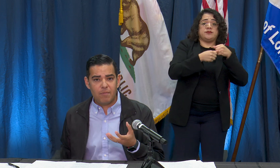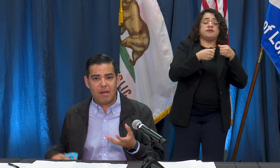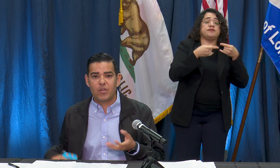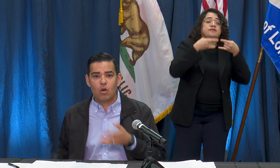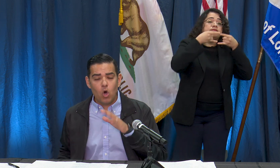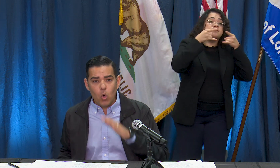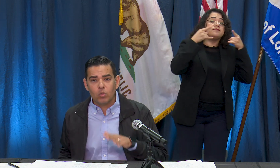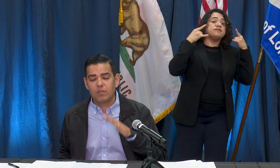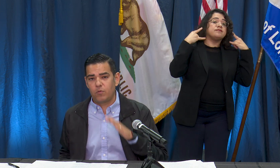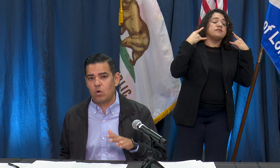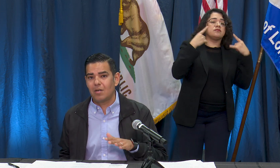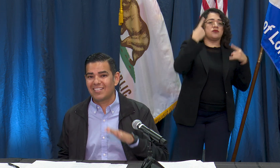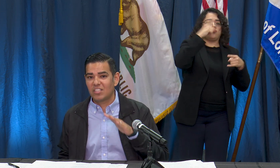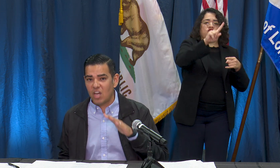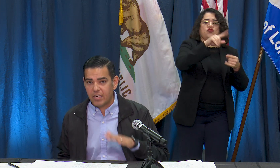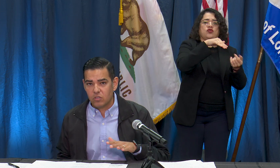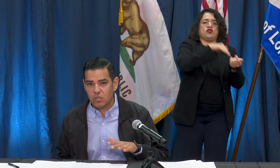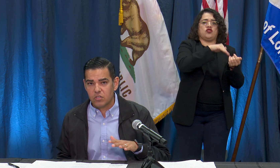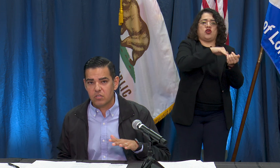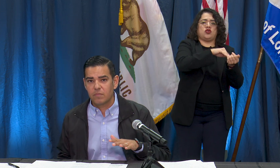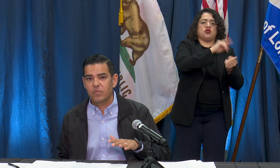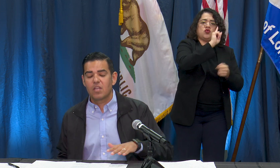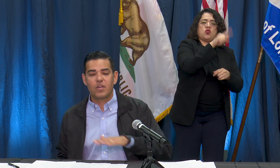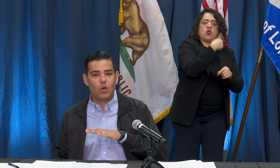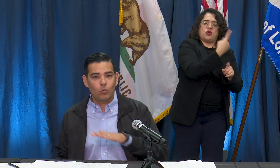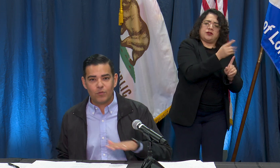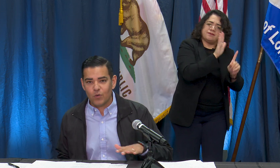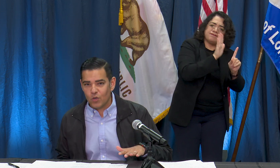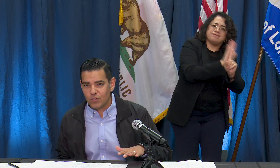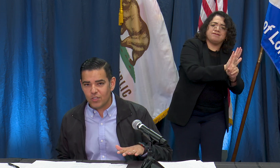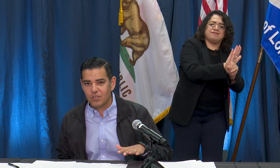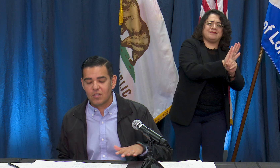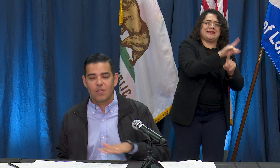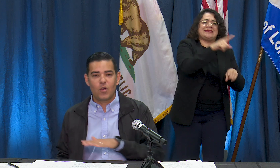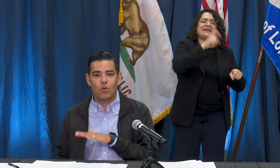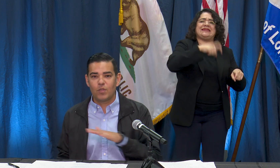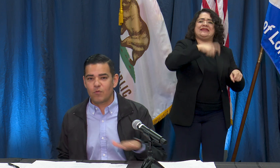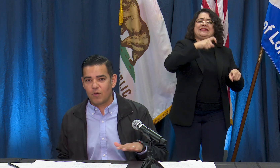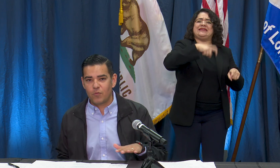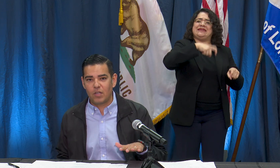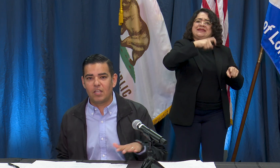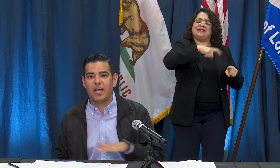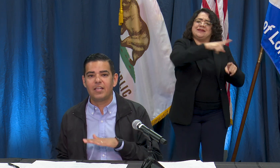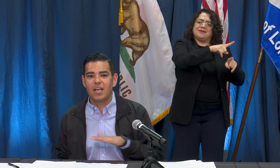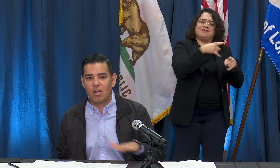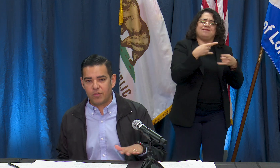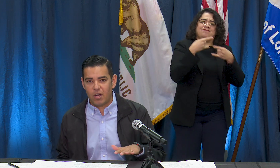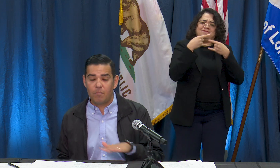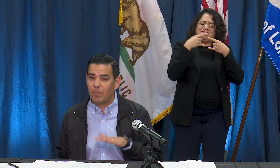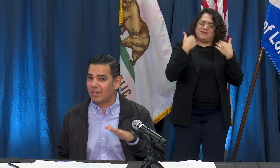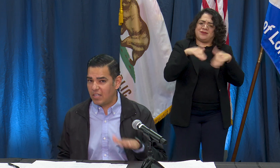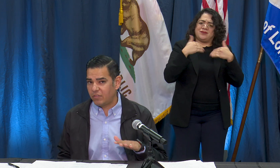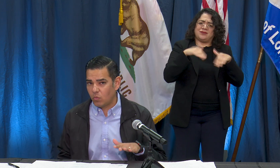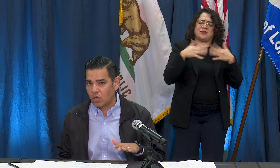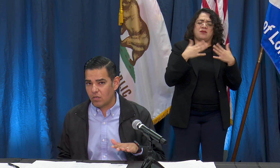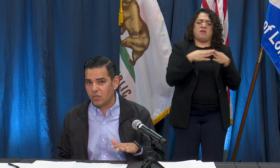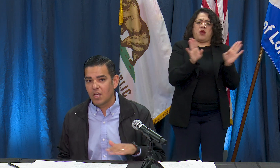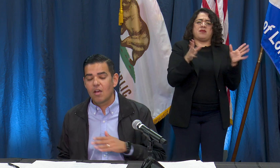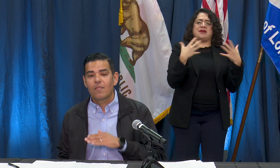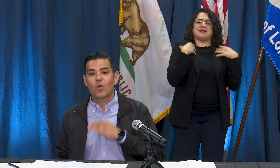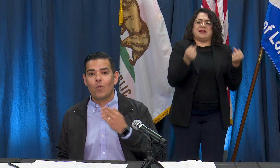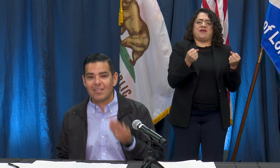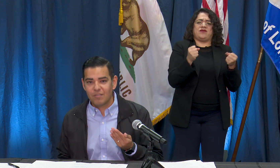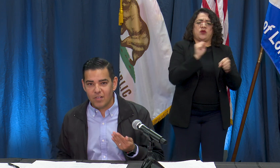ones we hear about that are only for doctors, that are only for nurses, that are only for our frontline healthcare and public safety